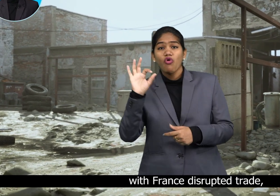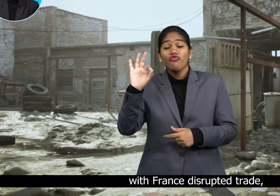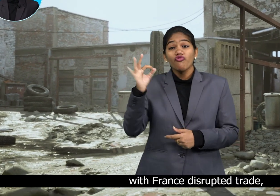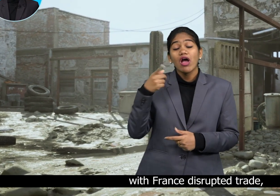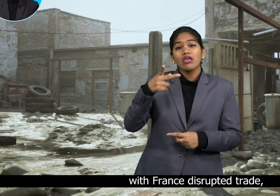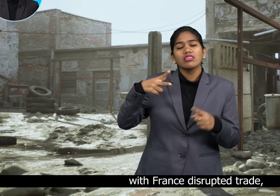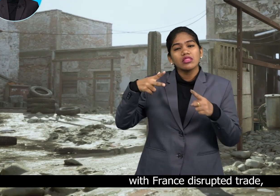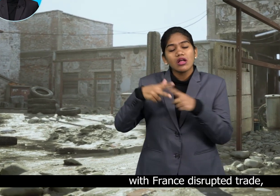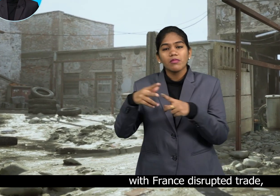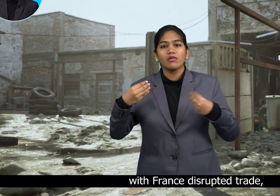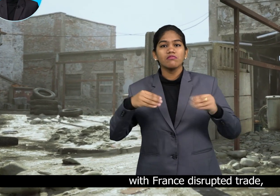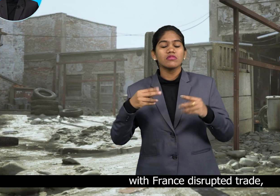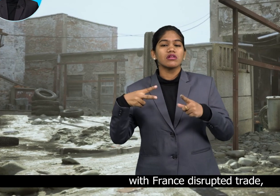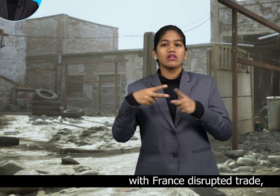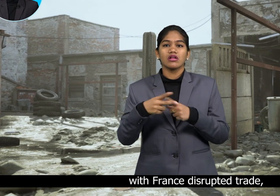trade,